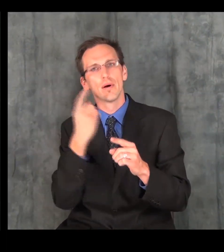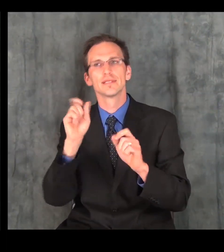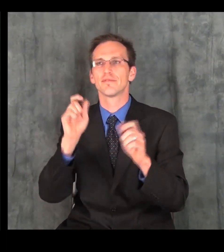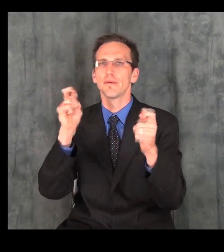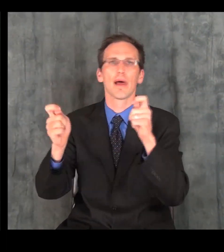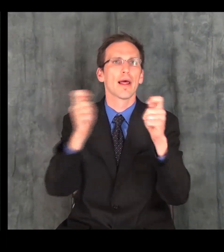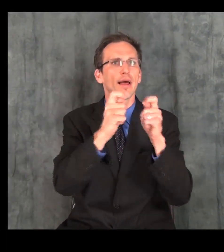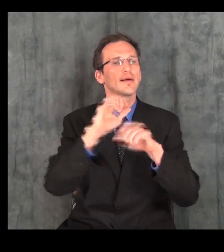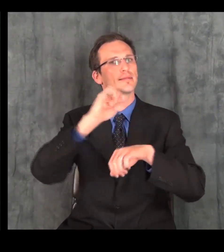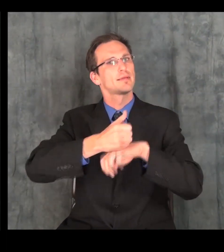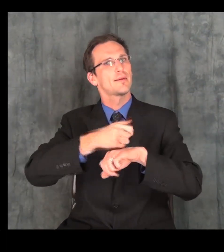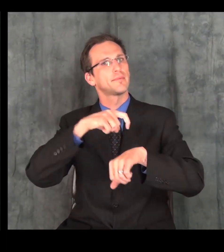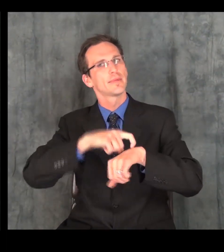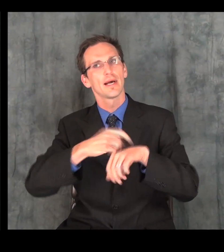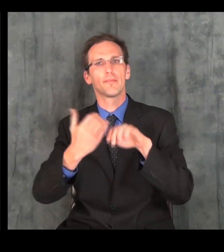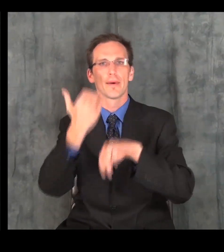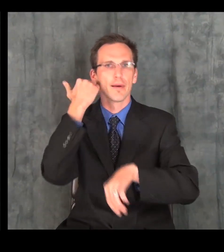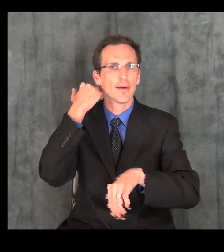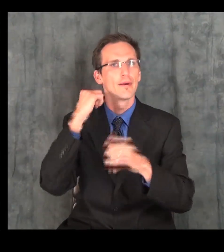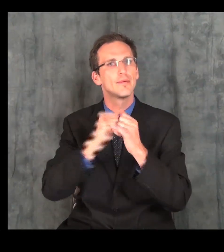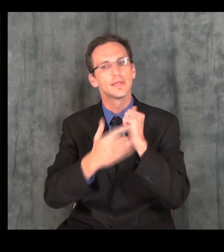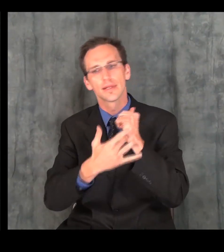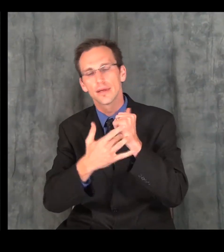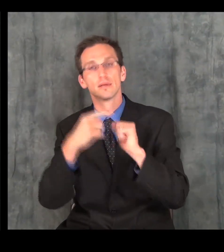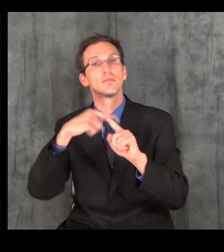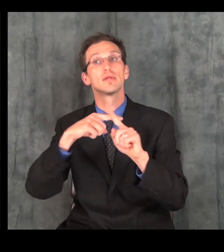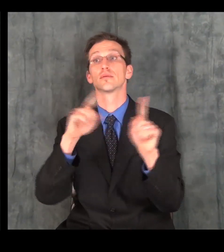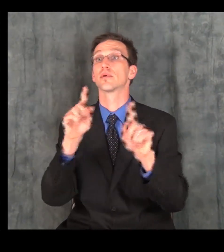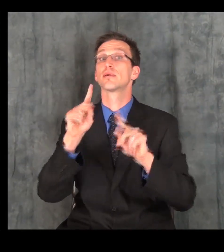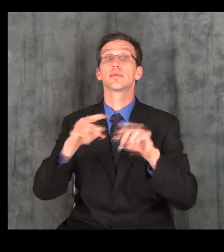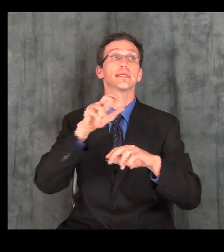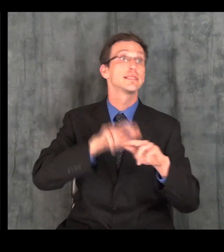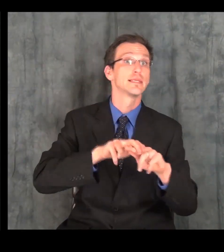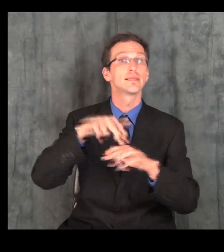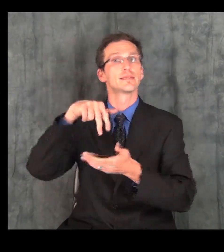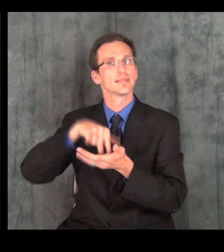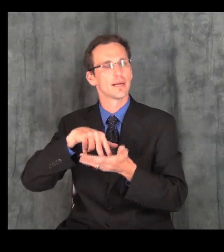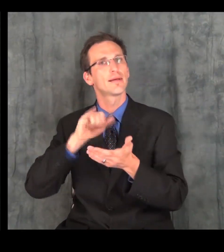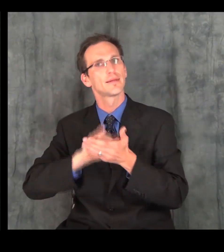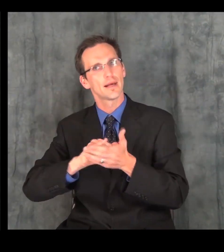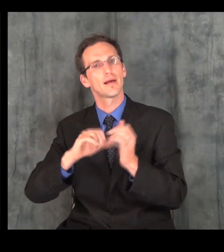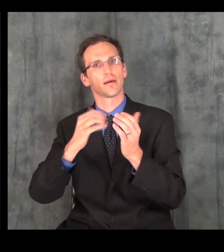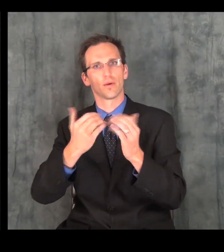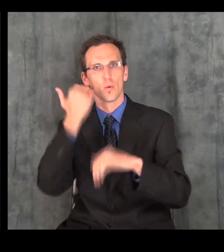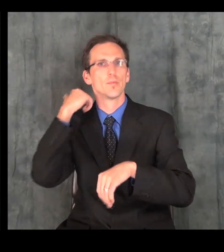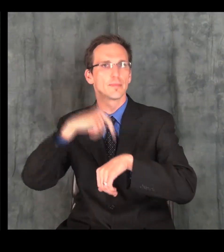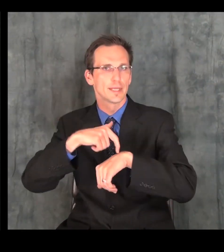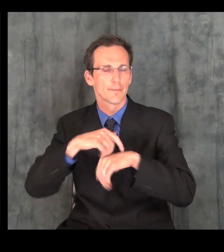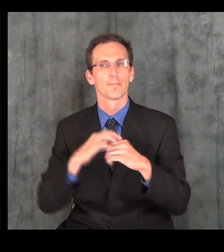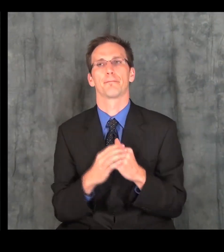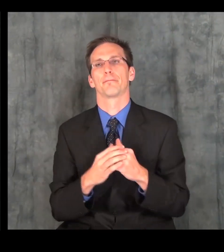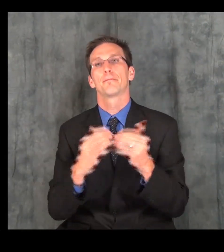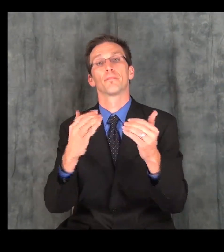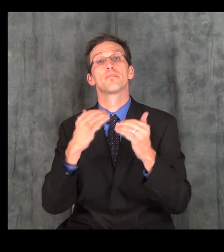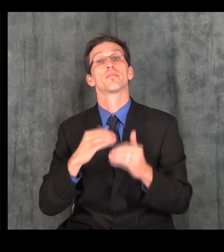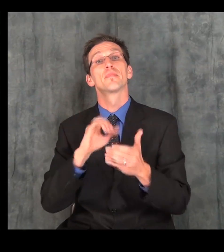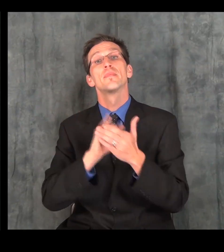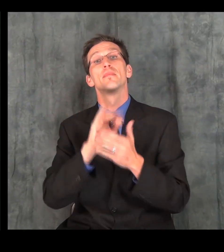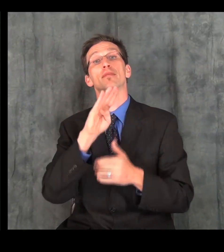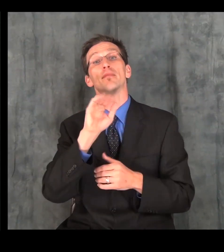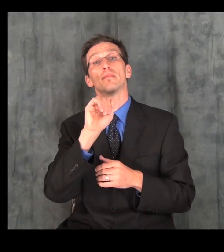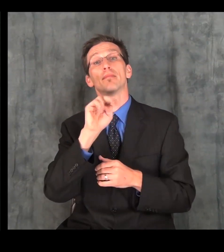some kind of set-up time with the technology and also where people were sitting or standing. The speed of the bandwidth, we